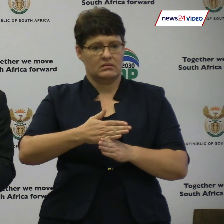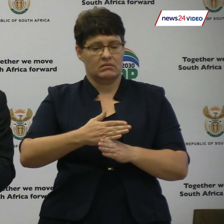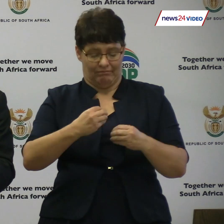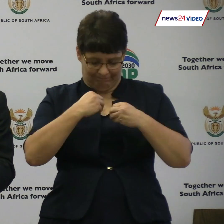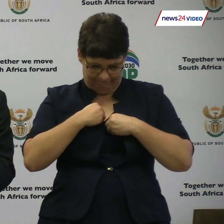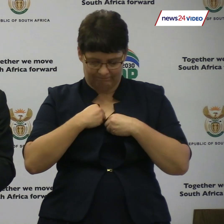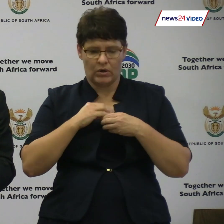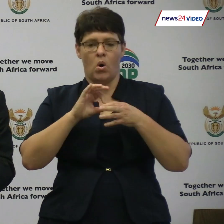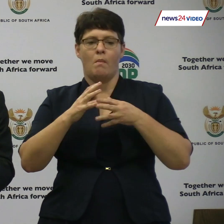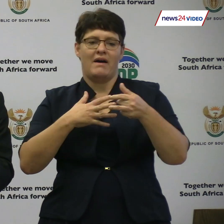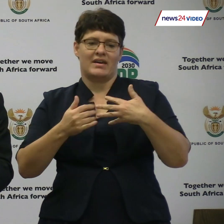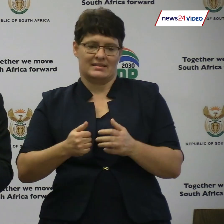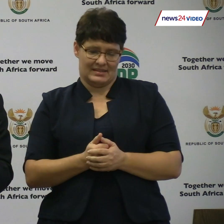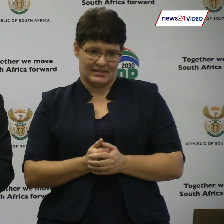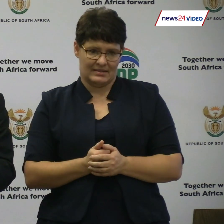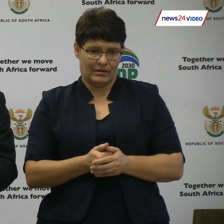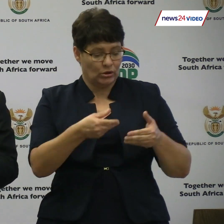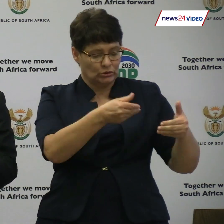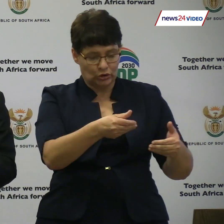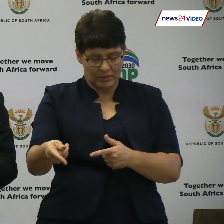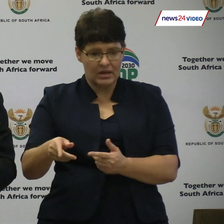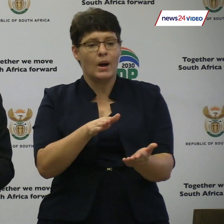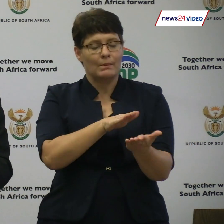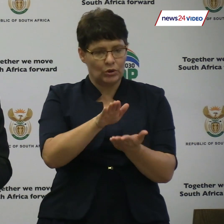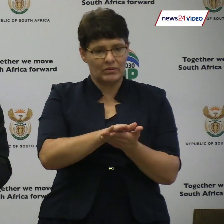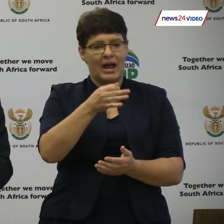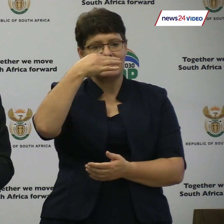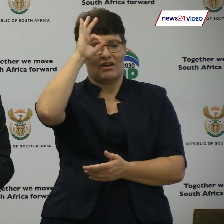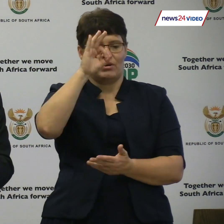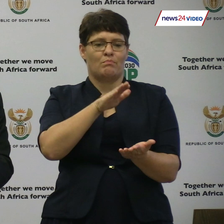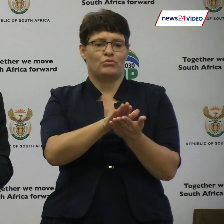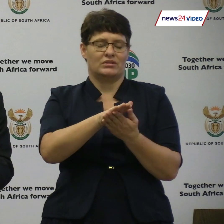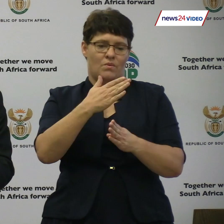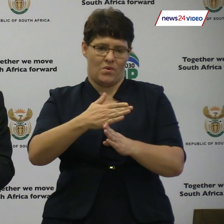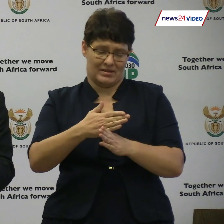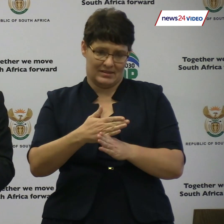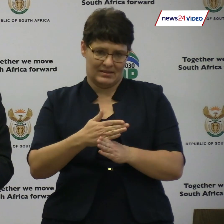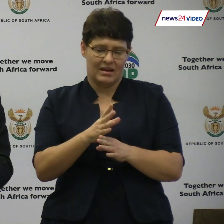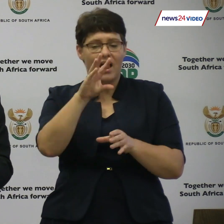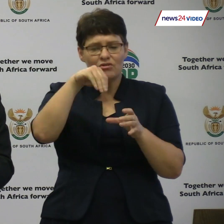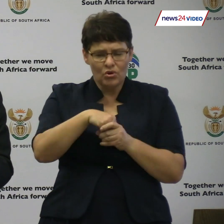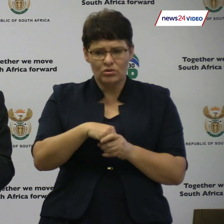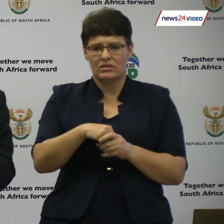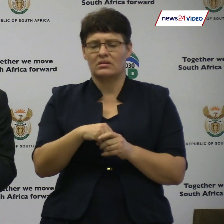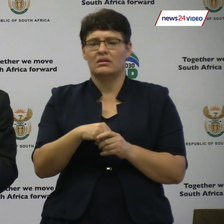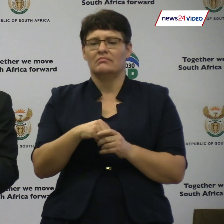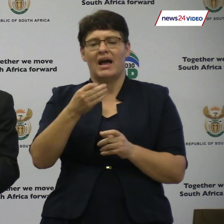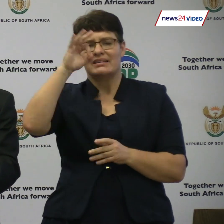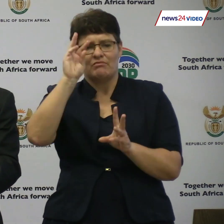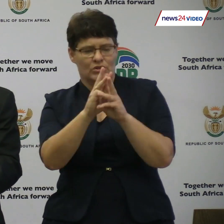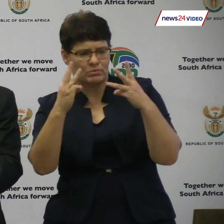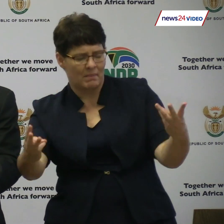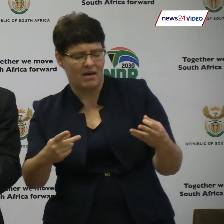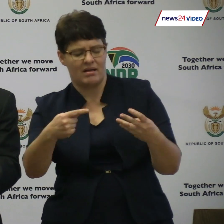Affairs. All these documents I've mentioned are printed by the government printing works, including some government cassettes and some